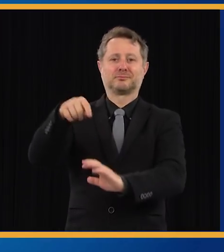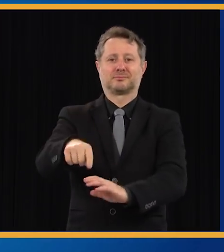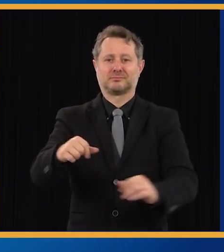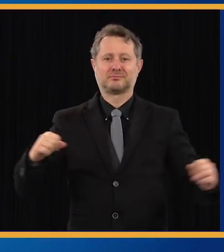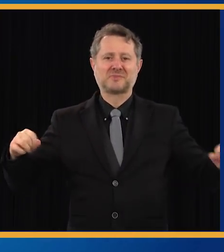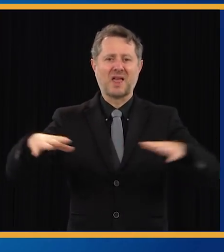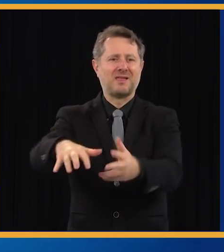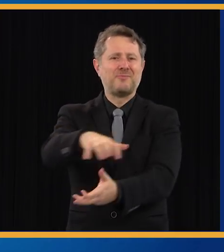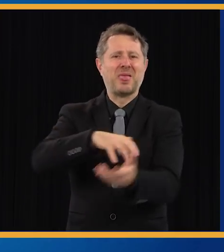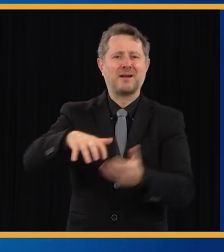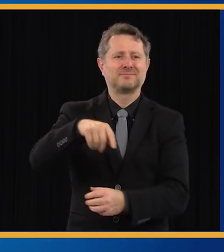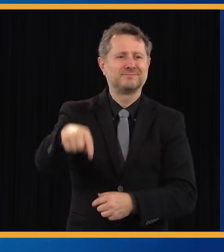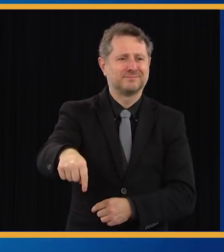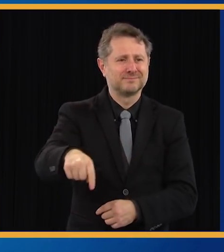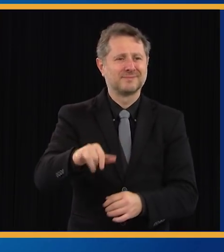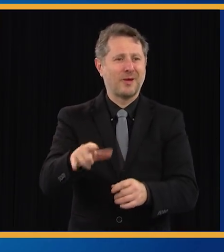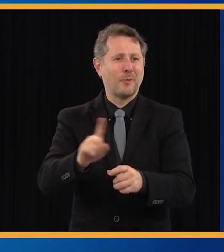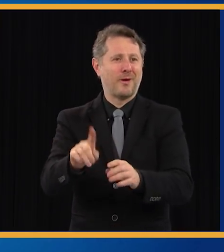to it.